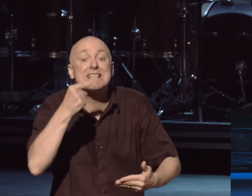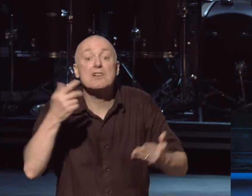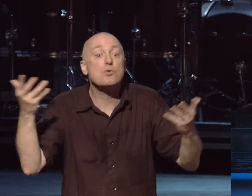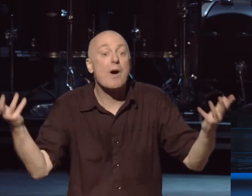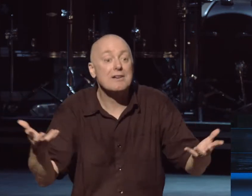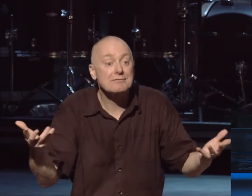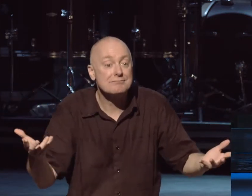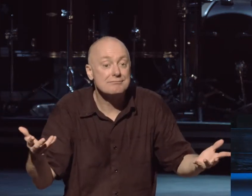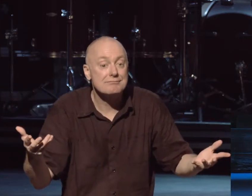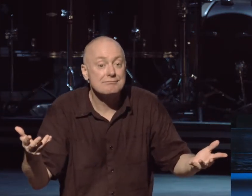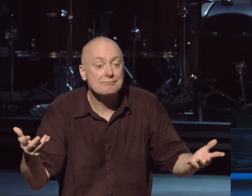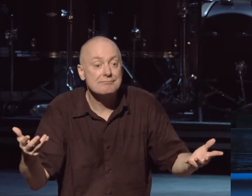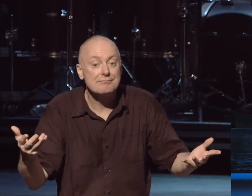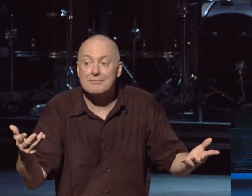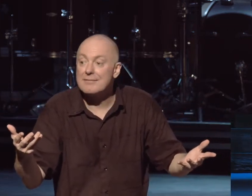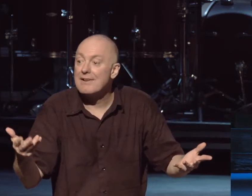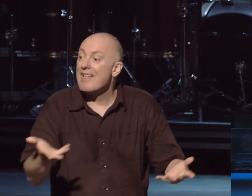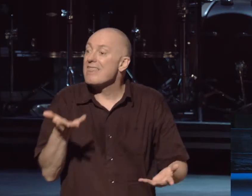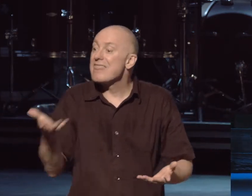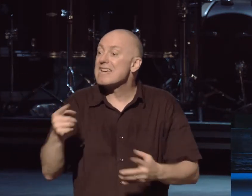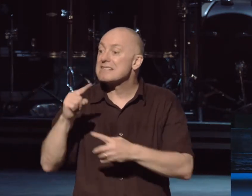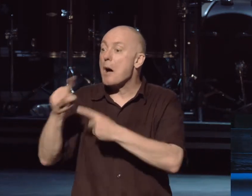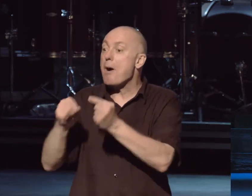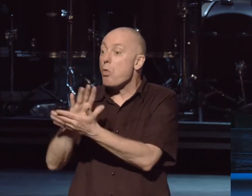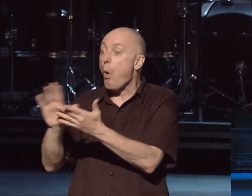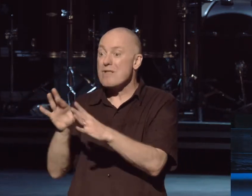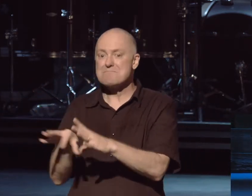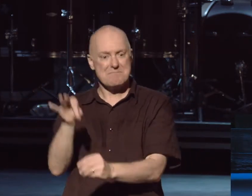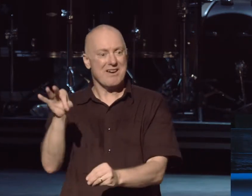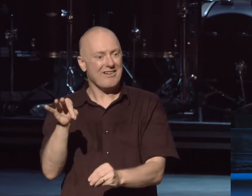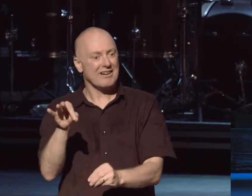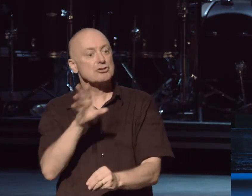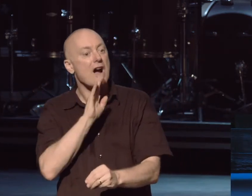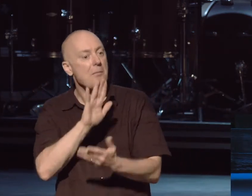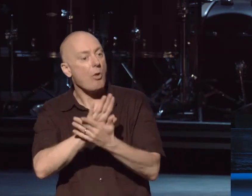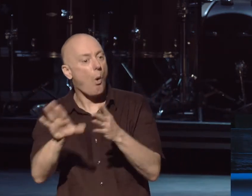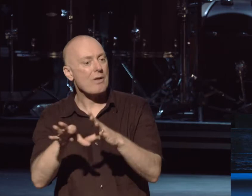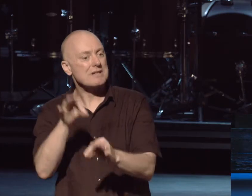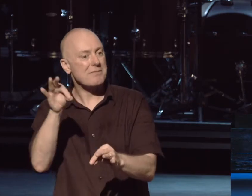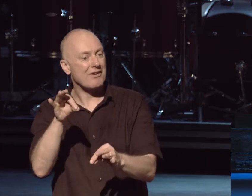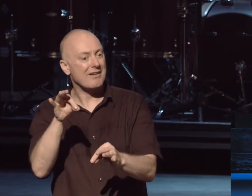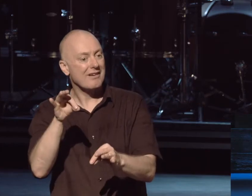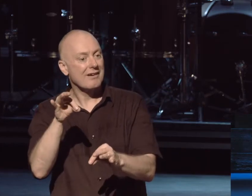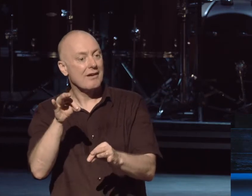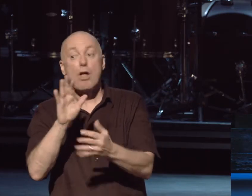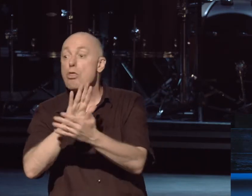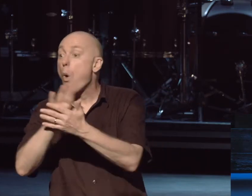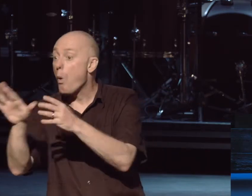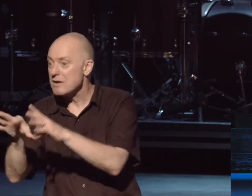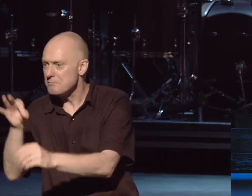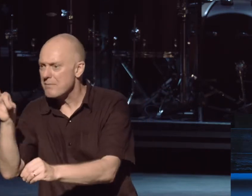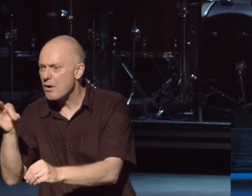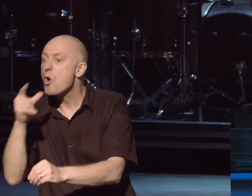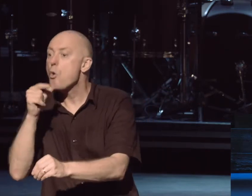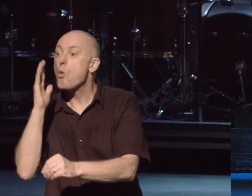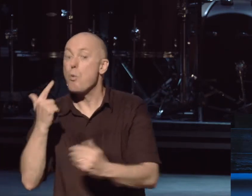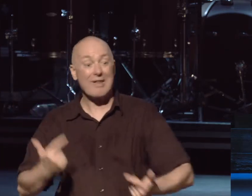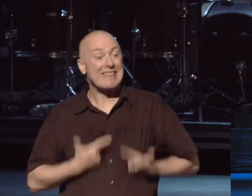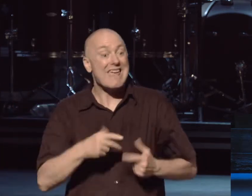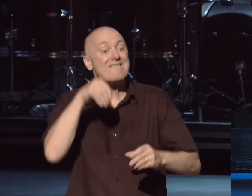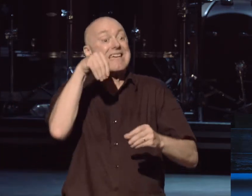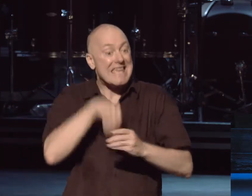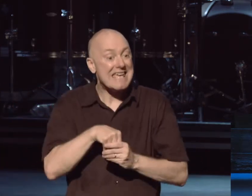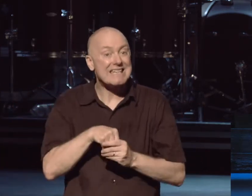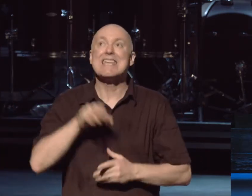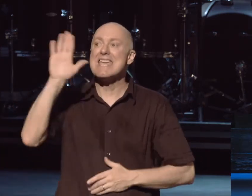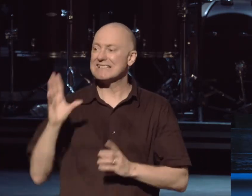this. It says that this was about the Spirit, and he said this about the Spirit, capital S, Holy Spirit, who would live within